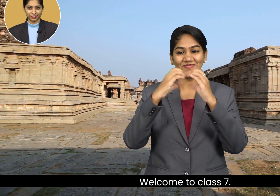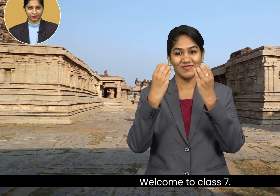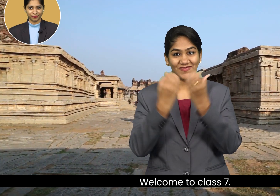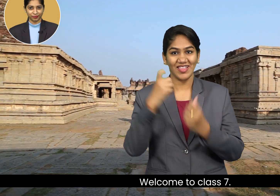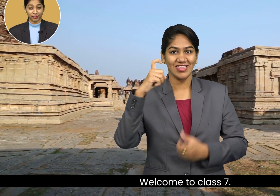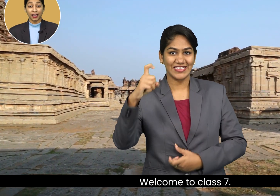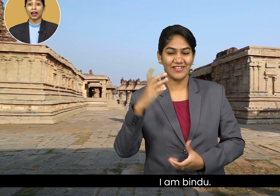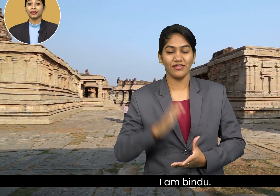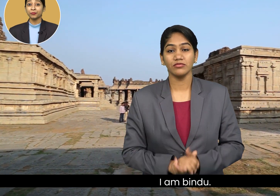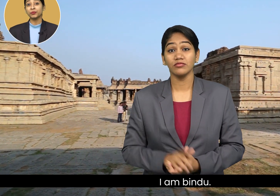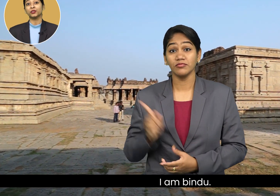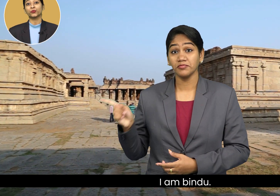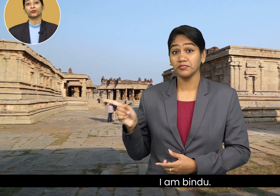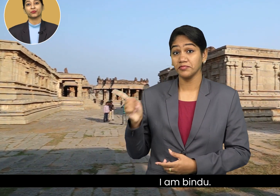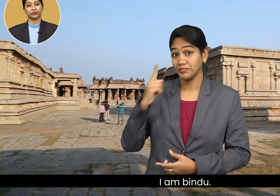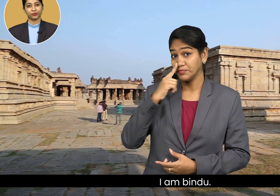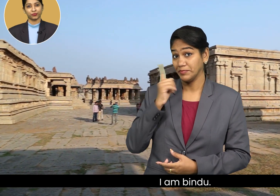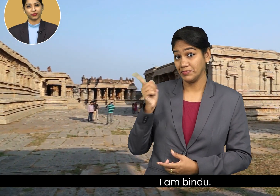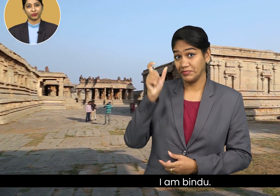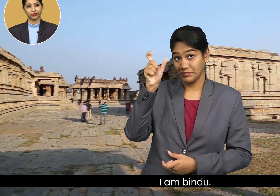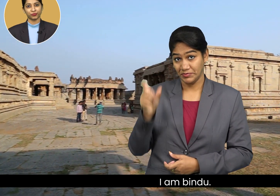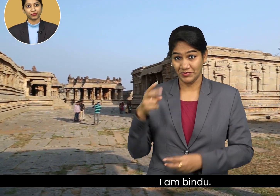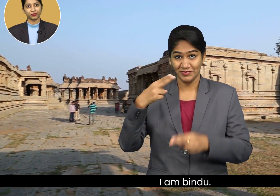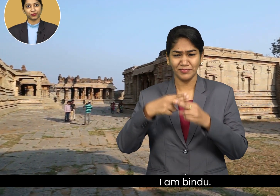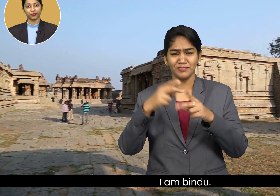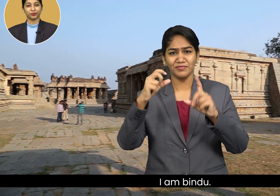7th. I am Bindu.